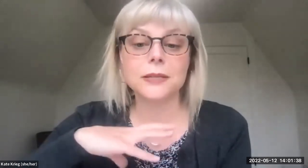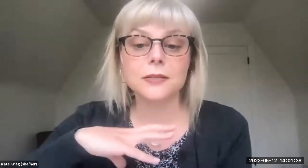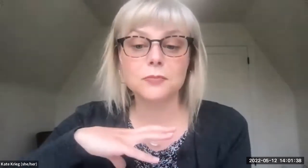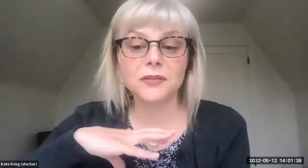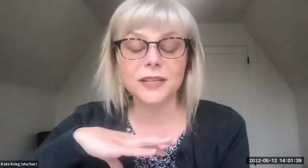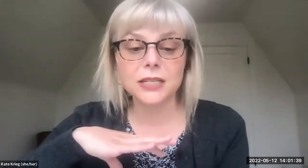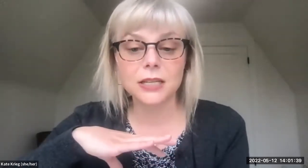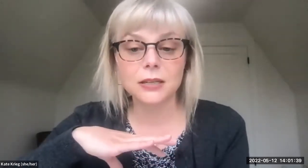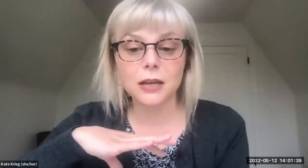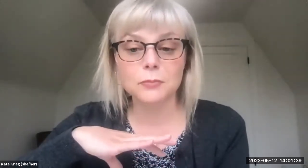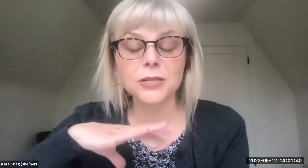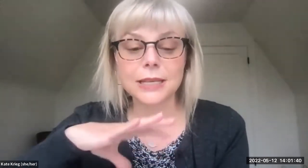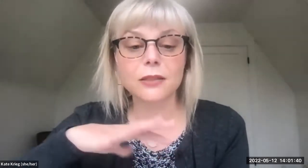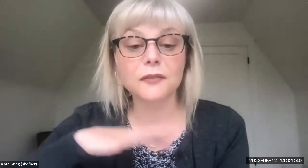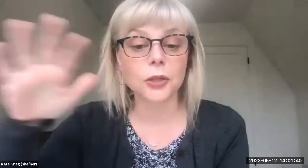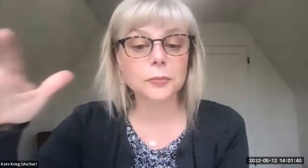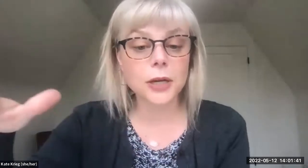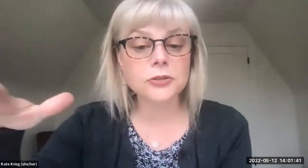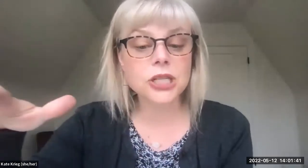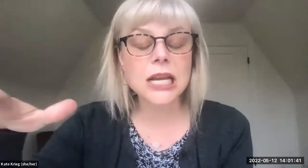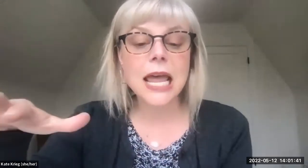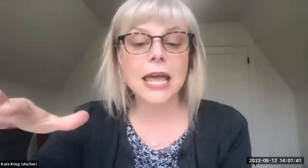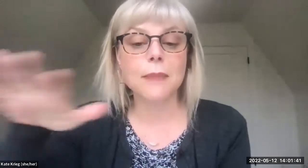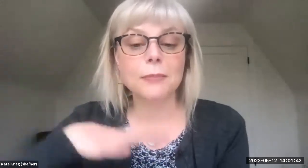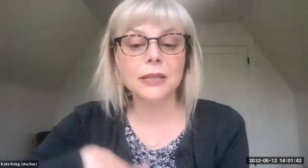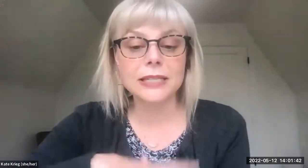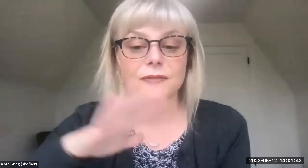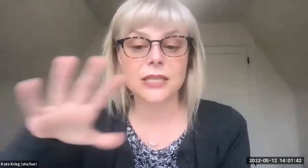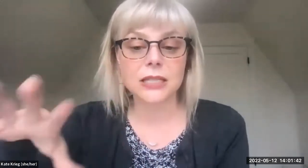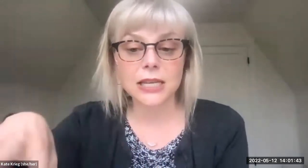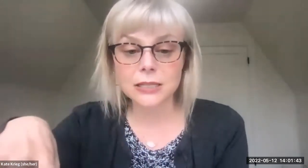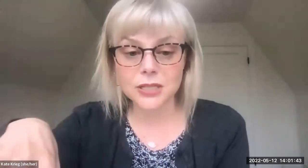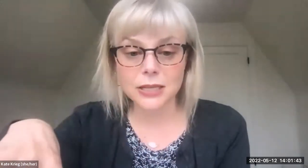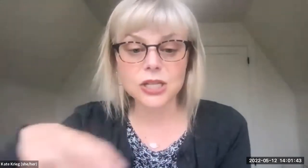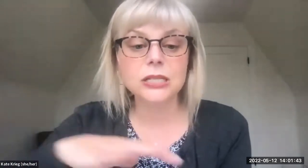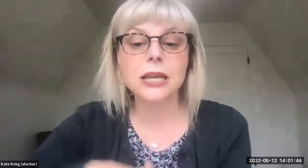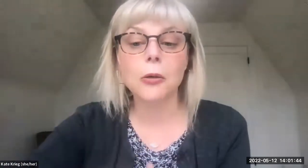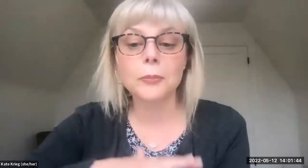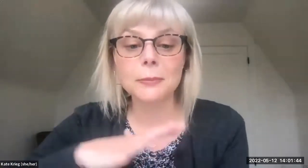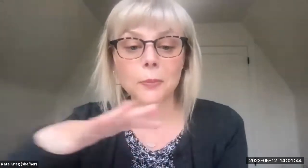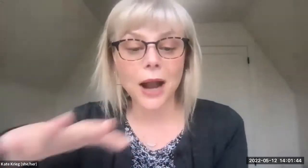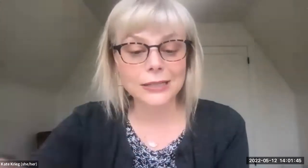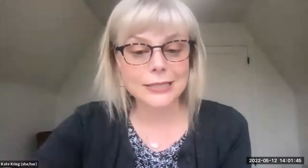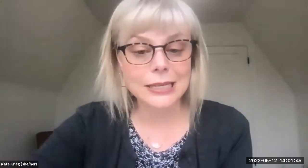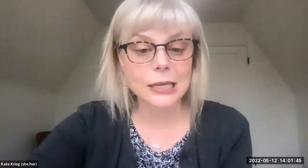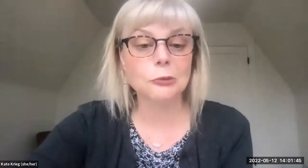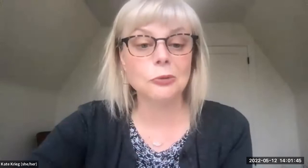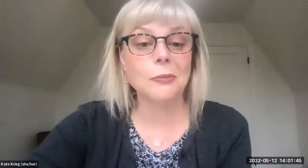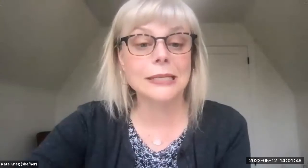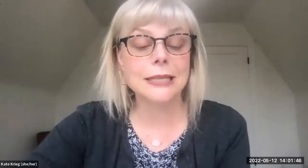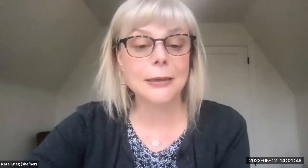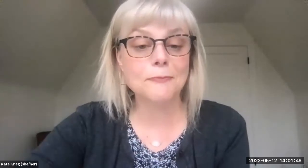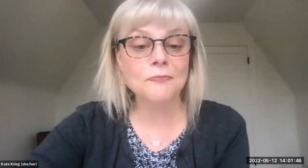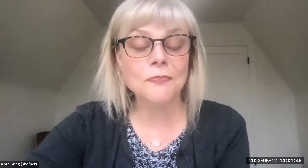group is presented the full approach, and mapping leads facilitate some discussion to help people practice thinking